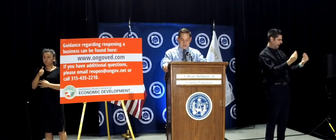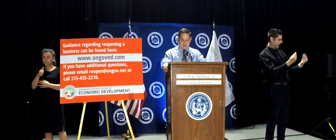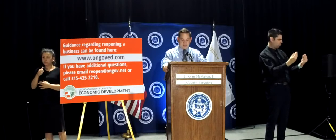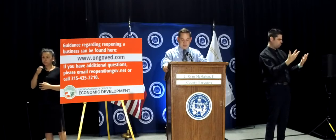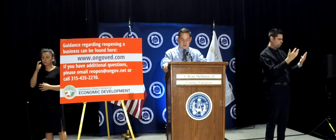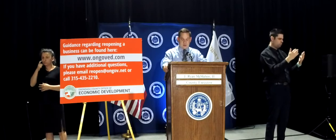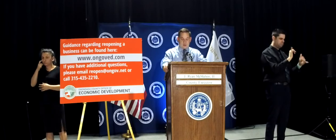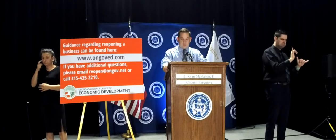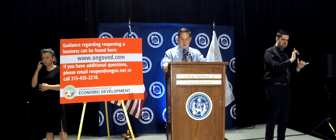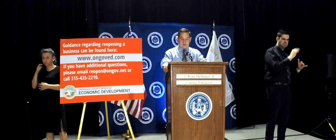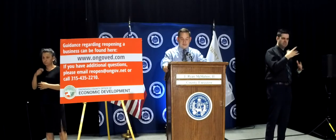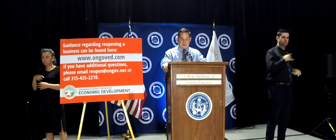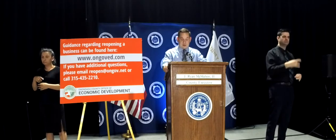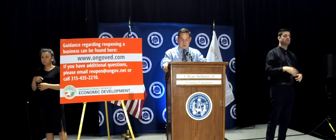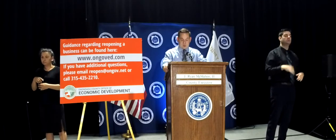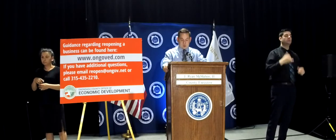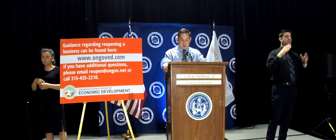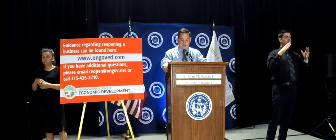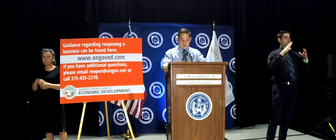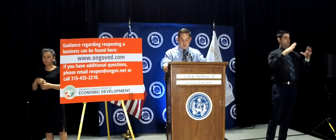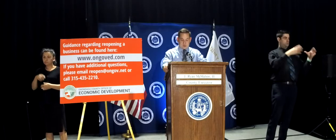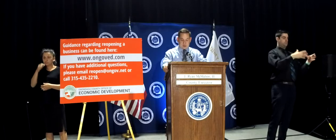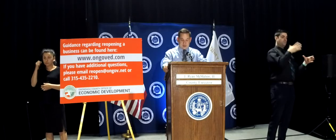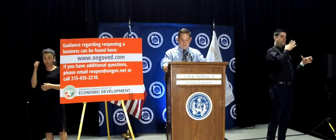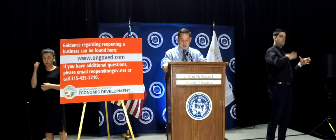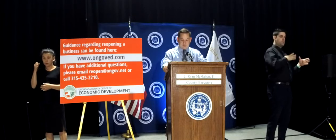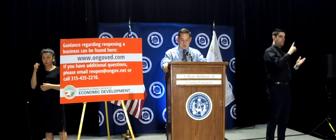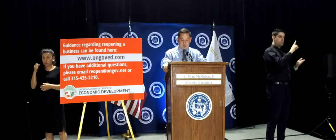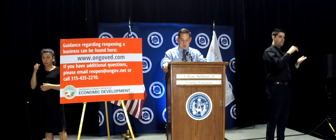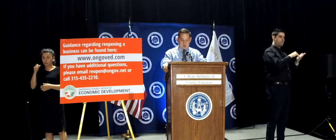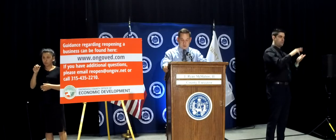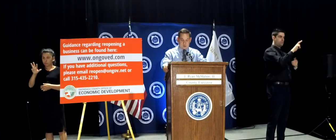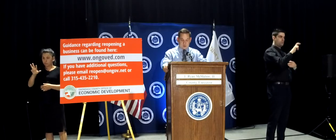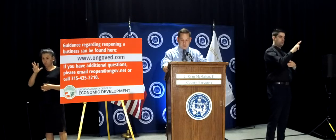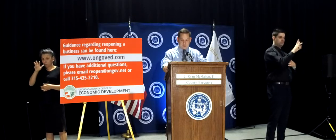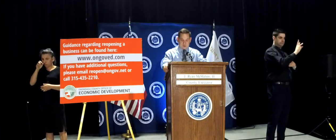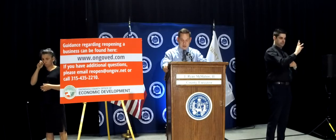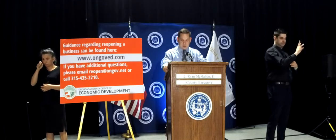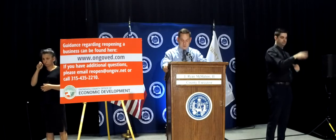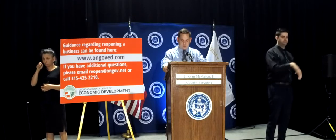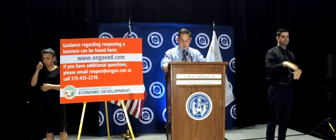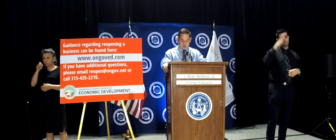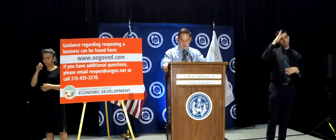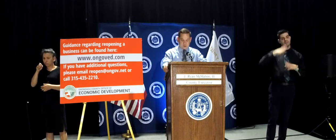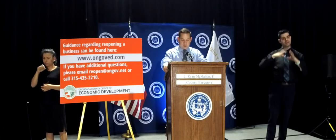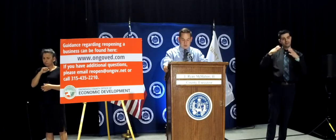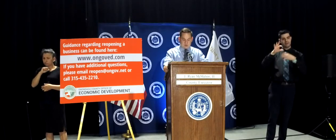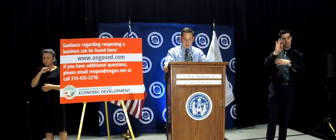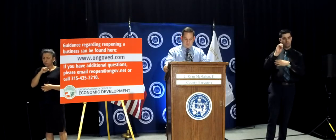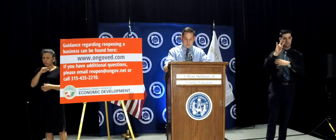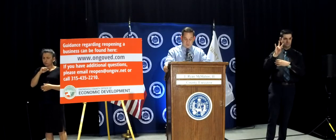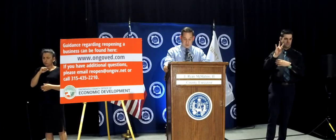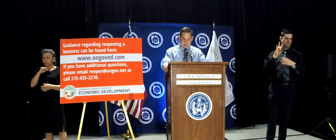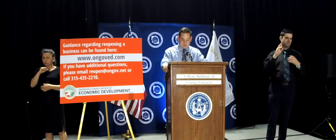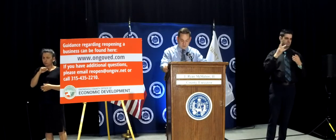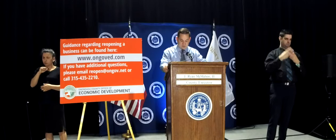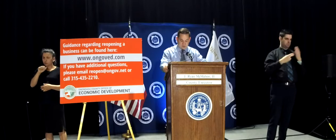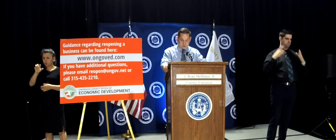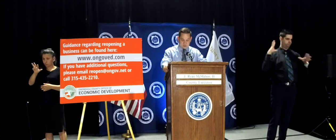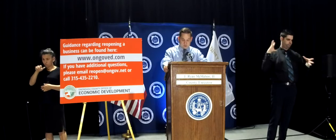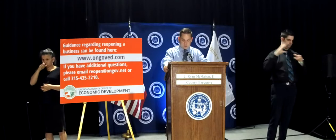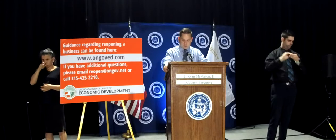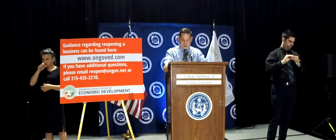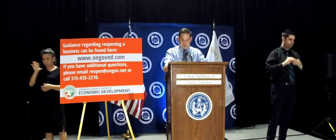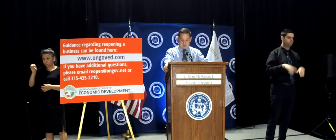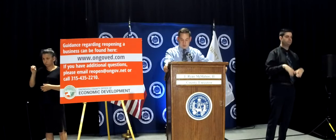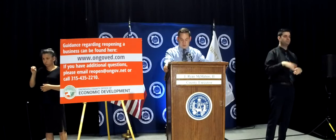under 19, 370 are in their 20s, 295 in their 30s, 279 in their 40s, 350 in their